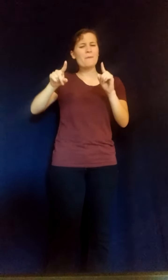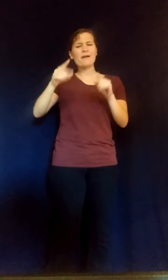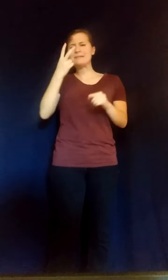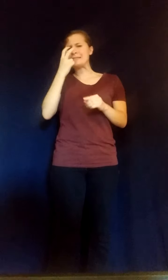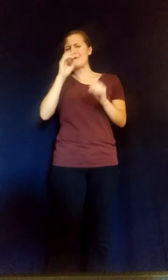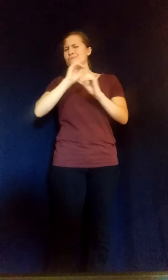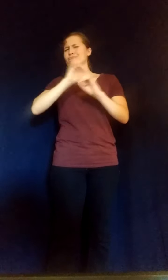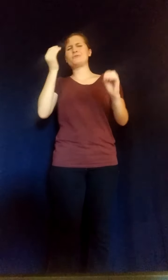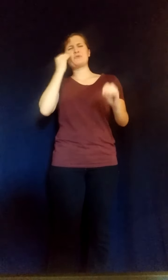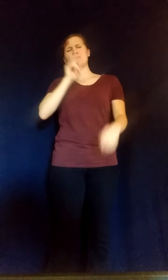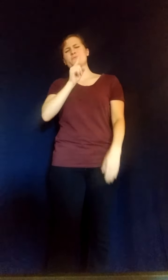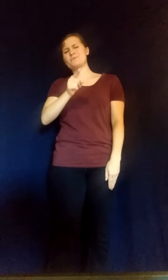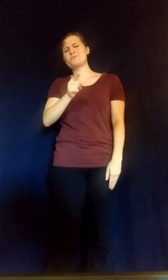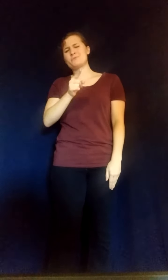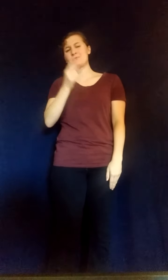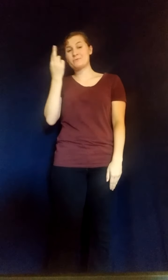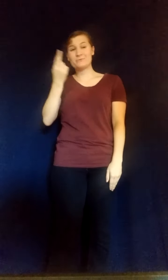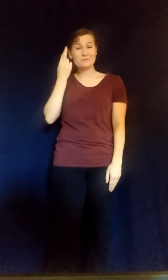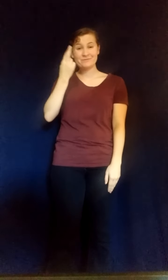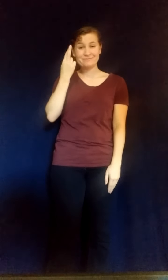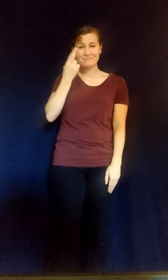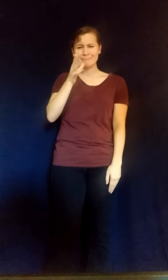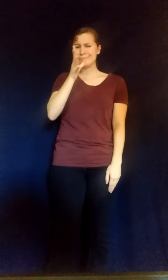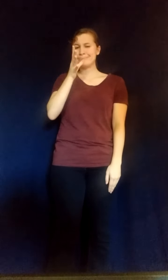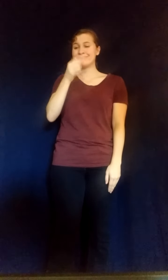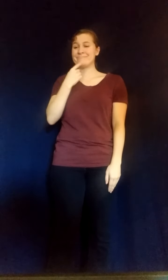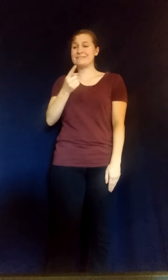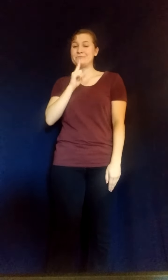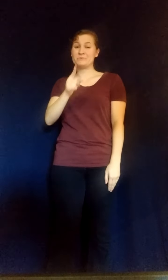doubt for it to be true, because after all, Mommy said so.